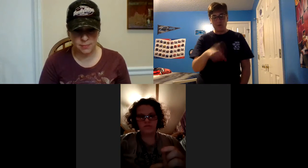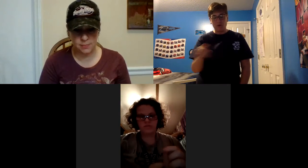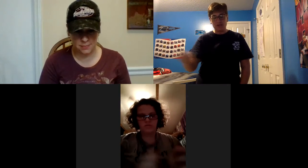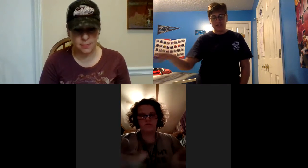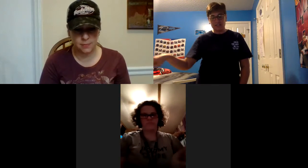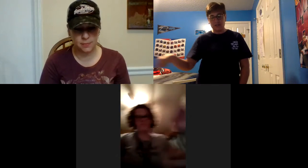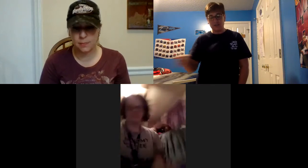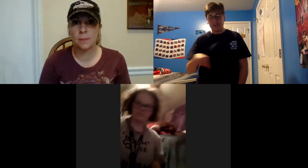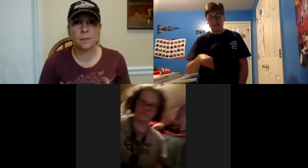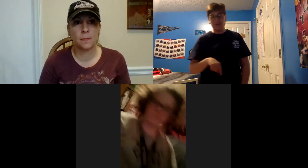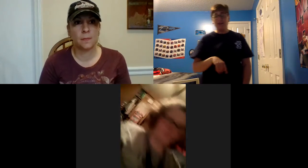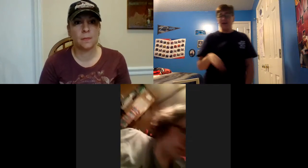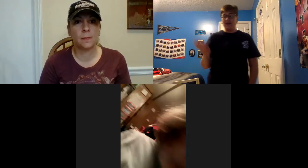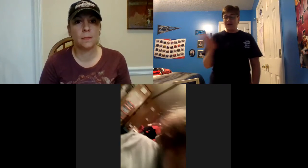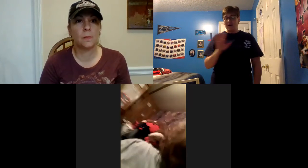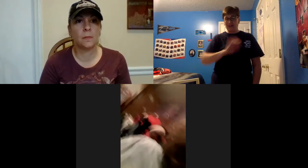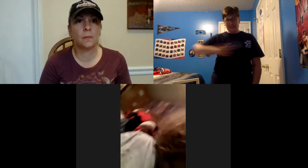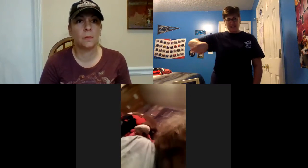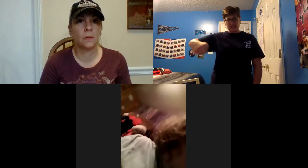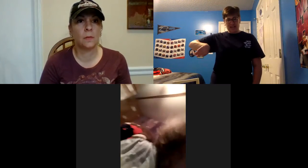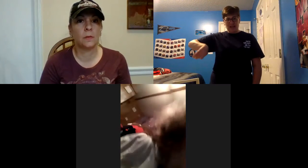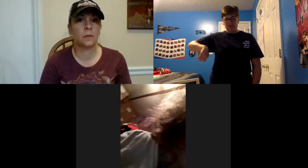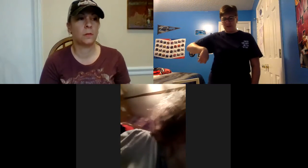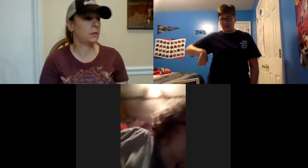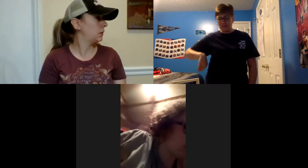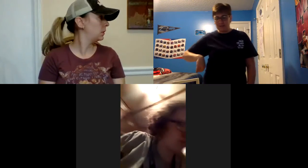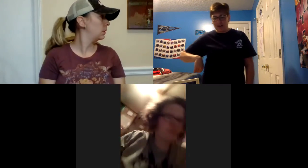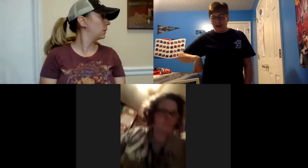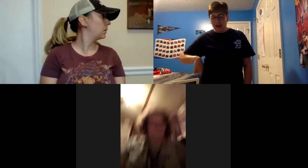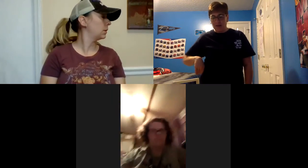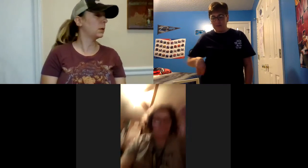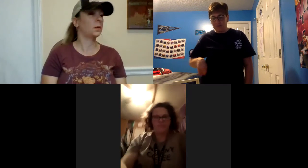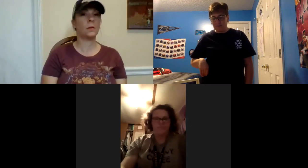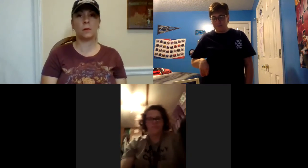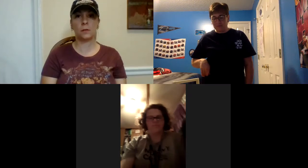I had put water, tea, and soda in there. But I think I took it out of y'all's.